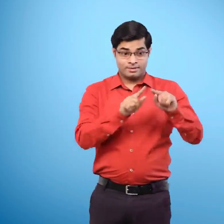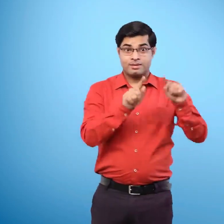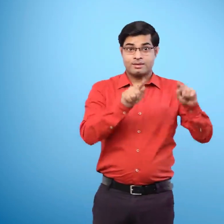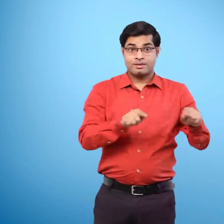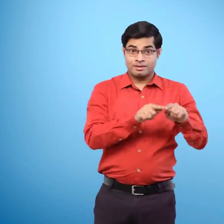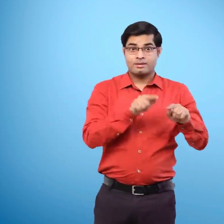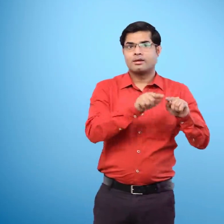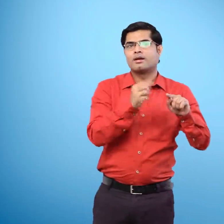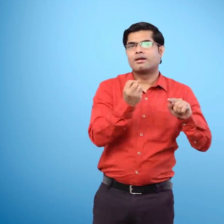Box 1.